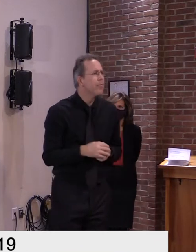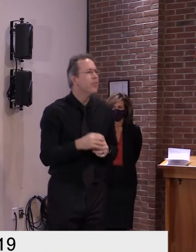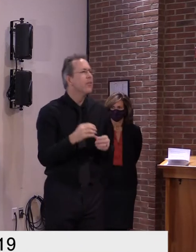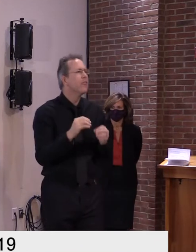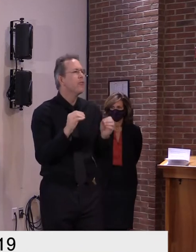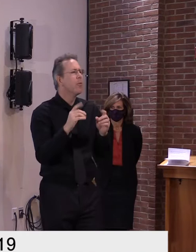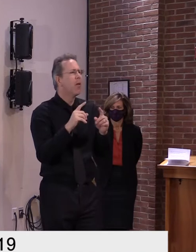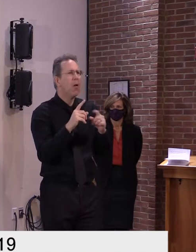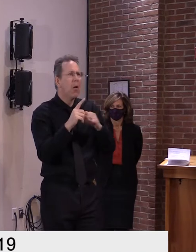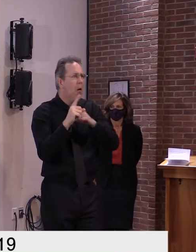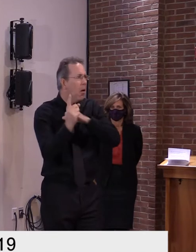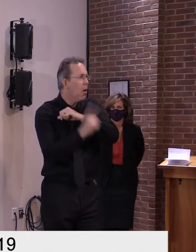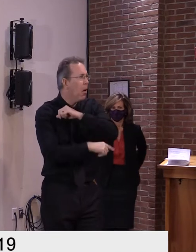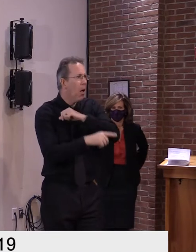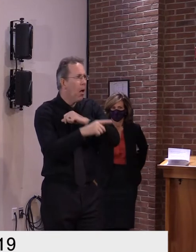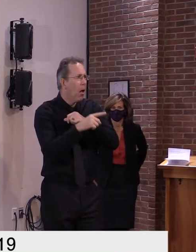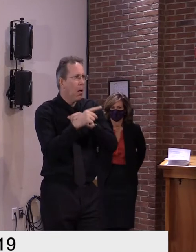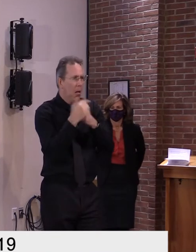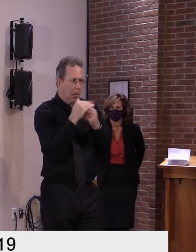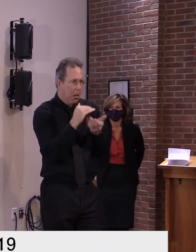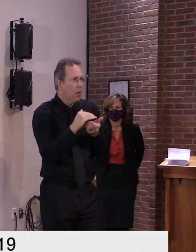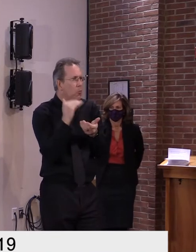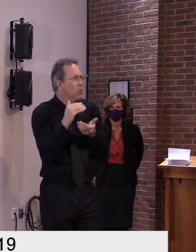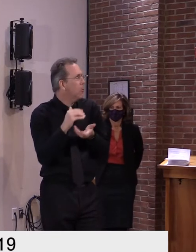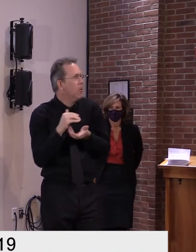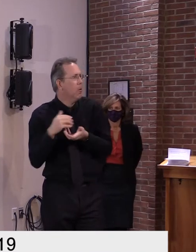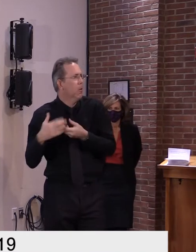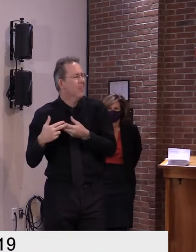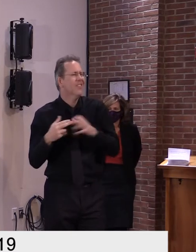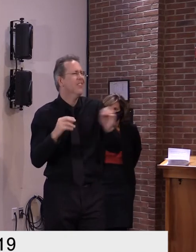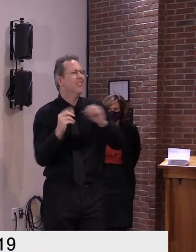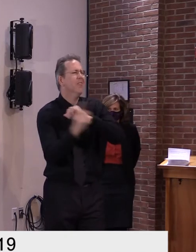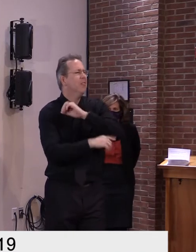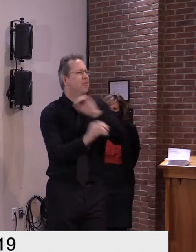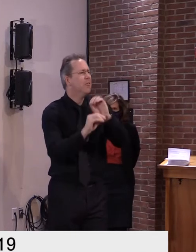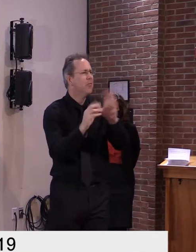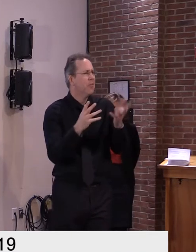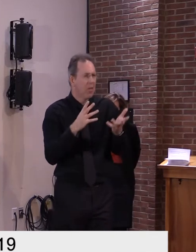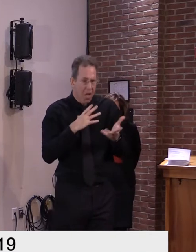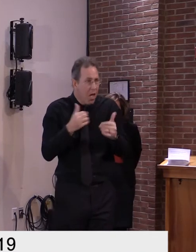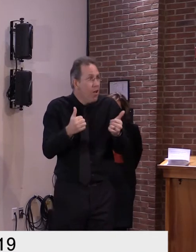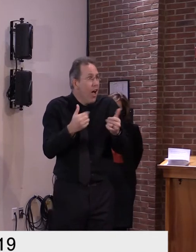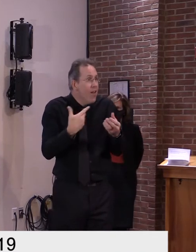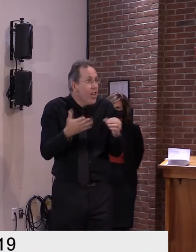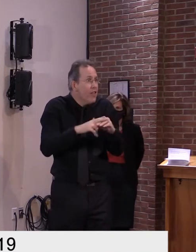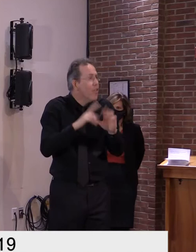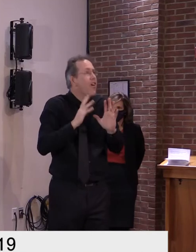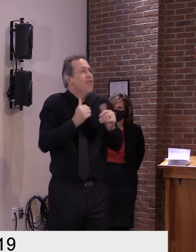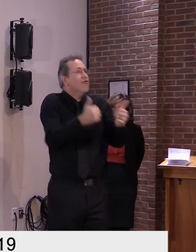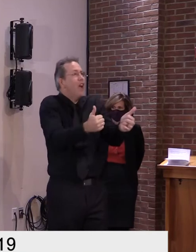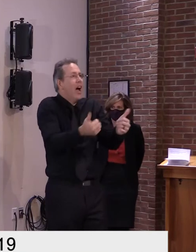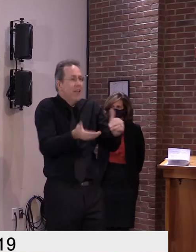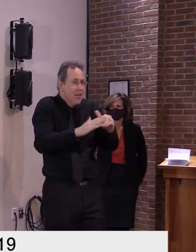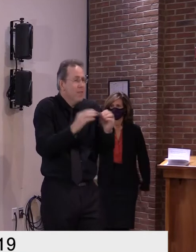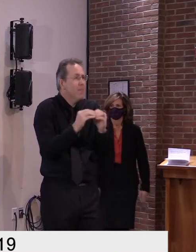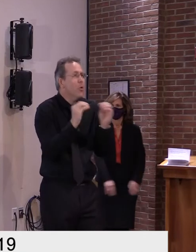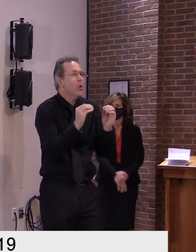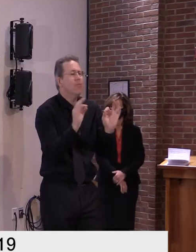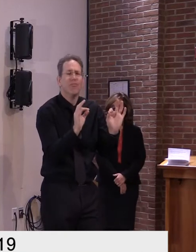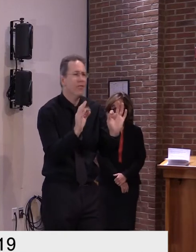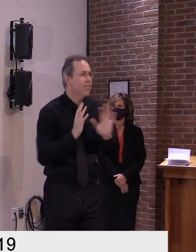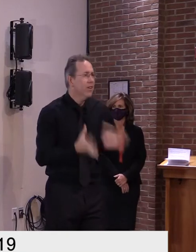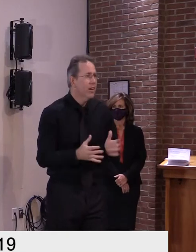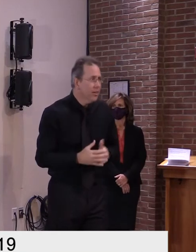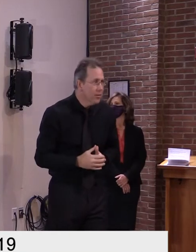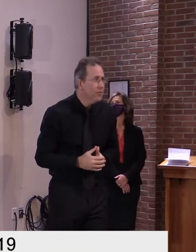And for us, it's really, it's a wonderful thing, but the reality is just to get through